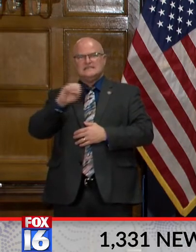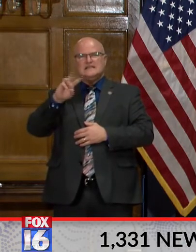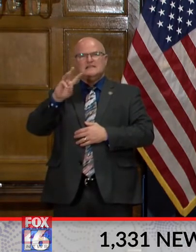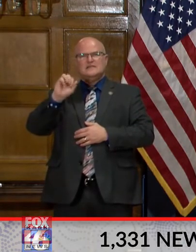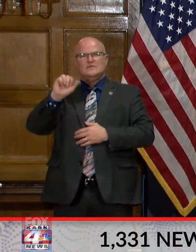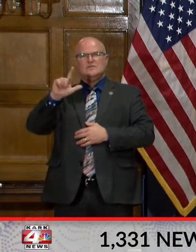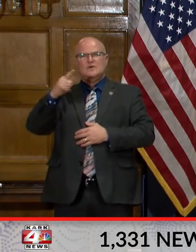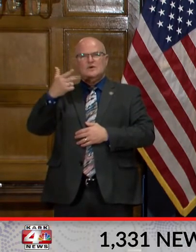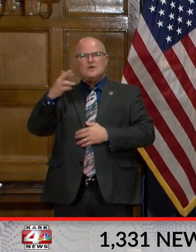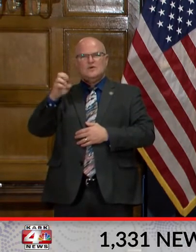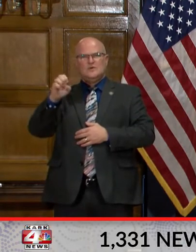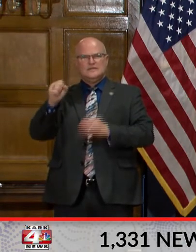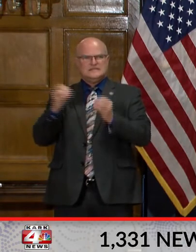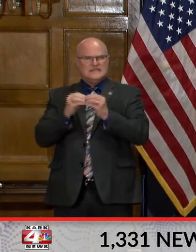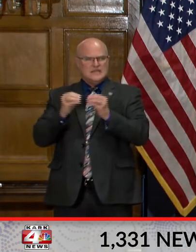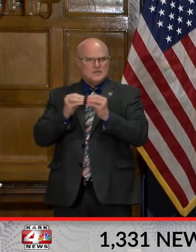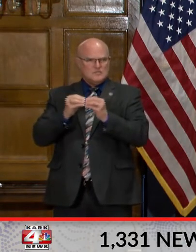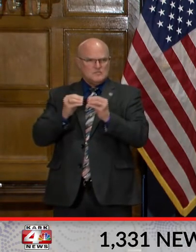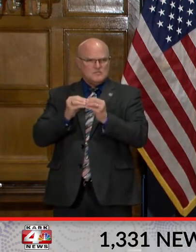allocation when